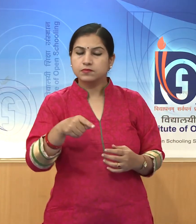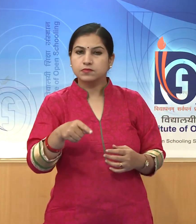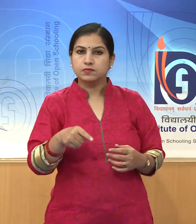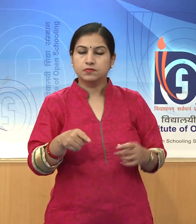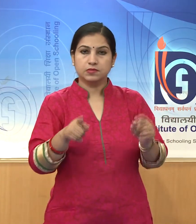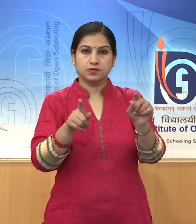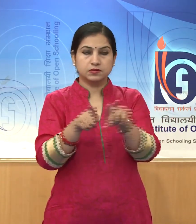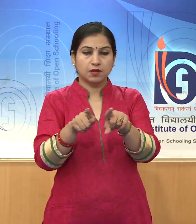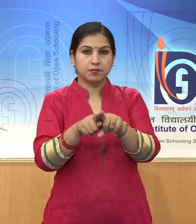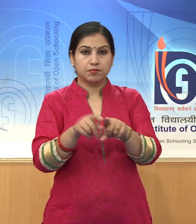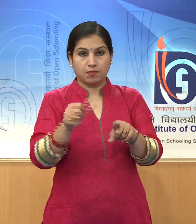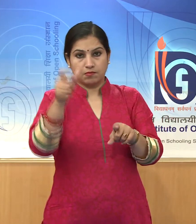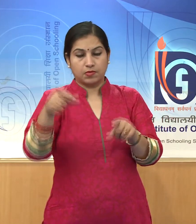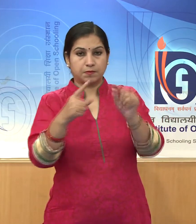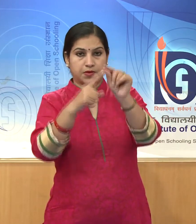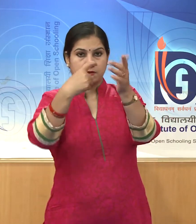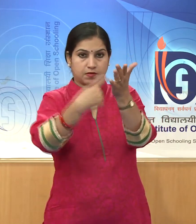Pran Krishnapal